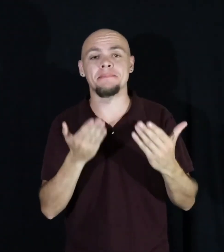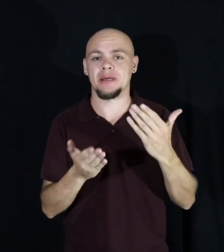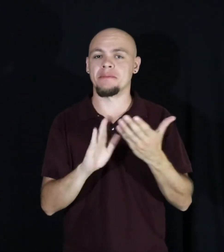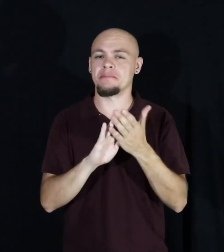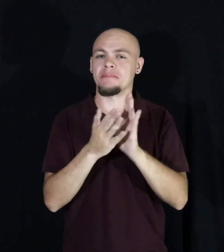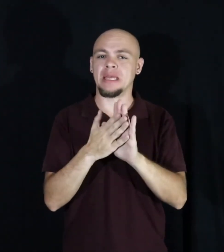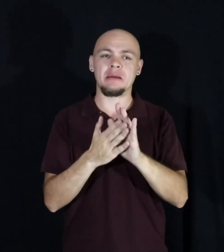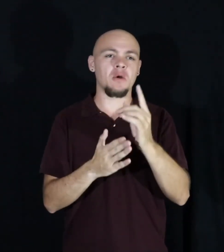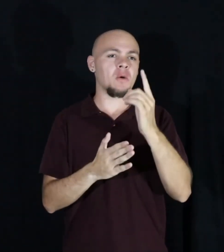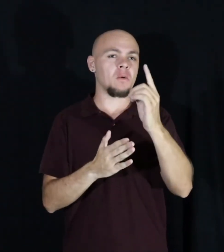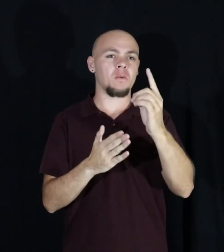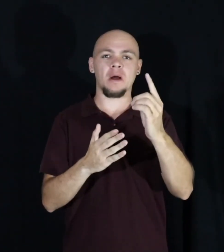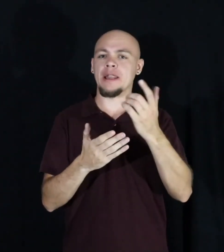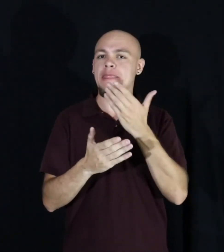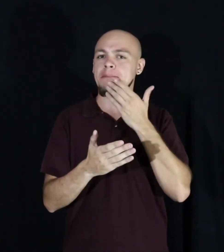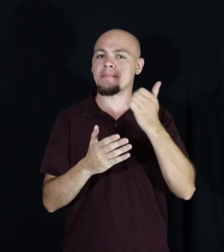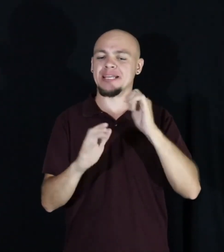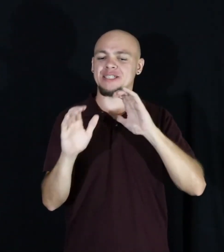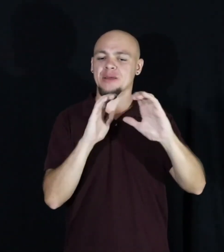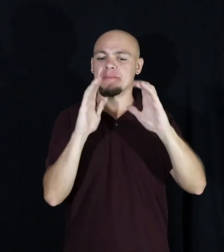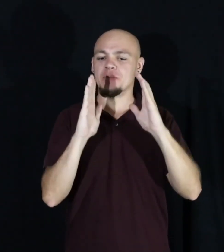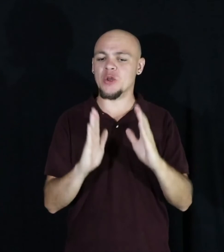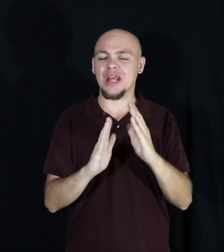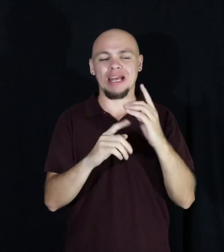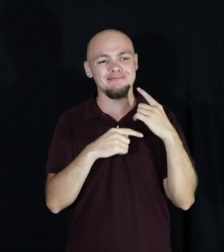one of the greatest communicators in the world.